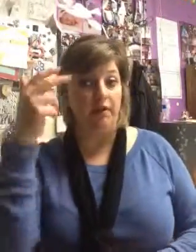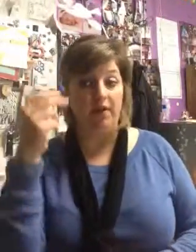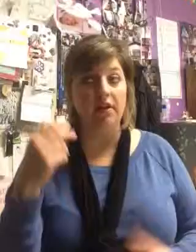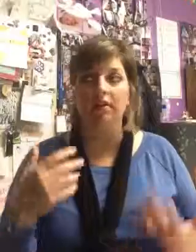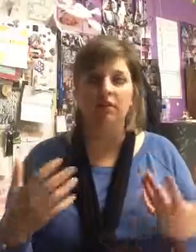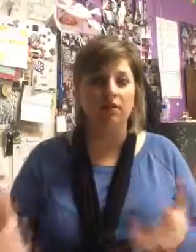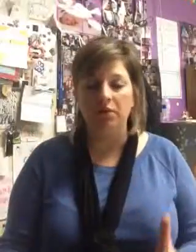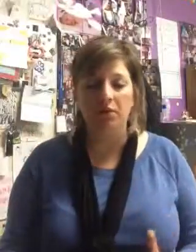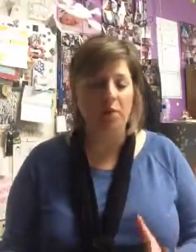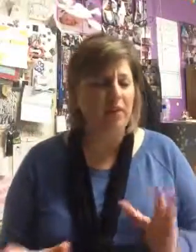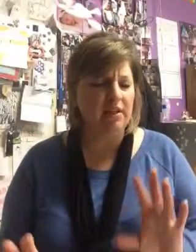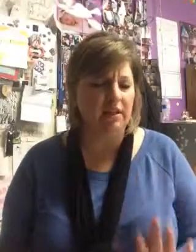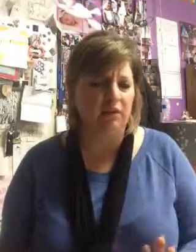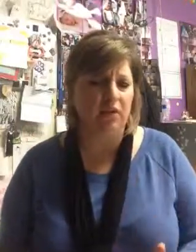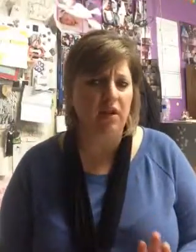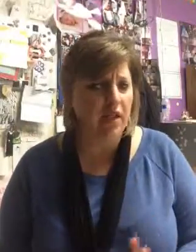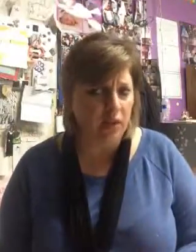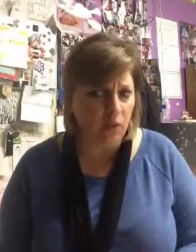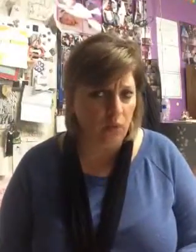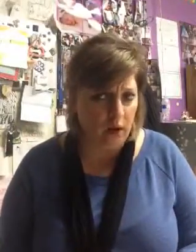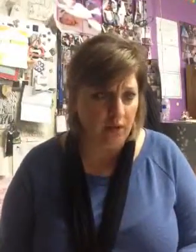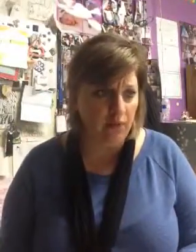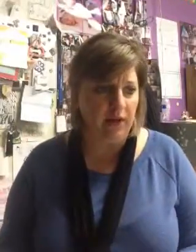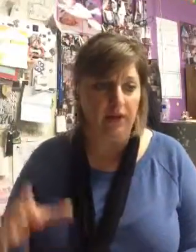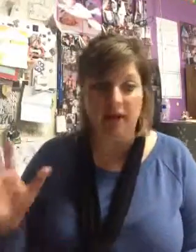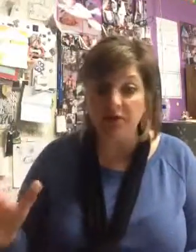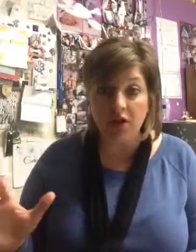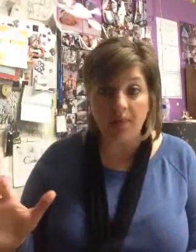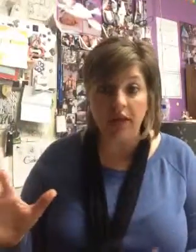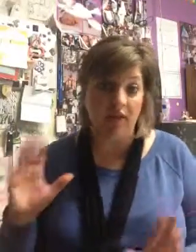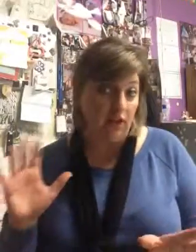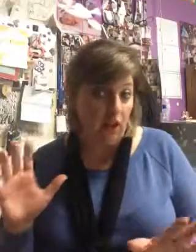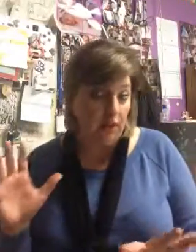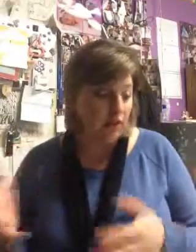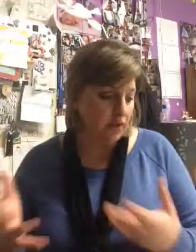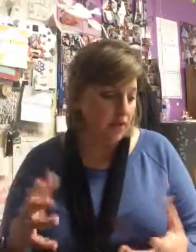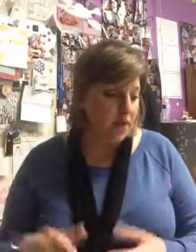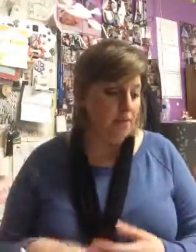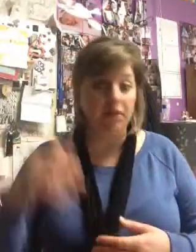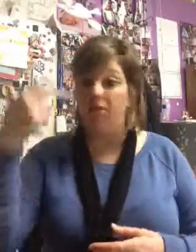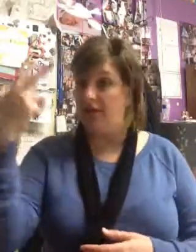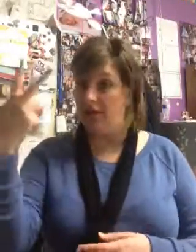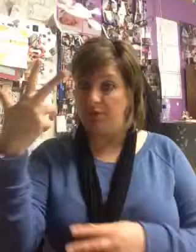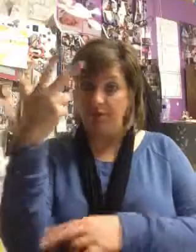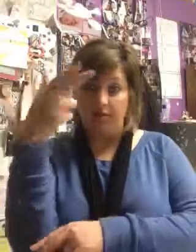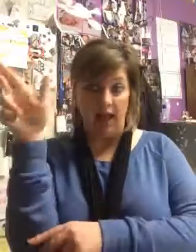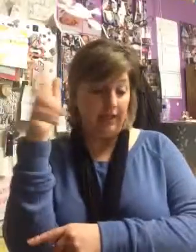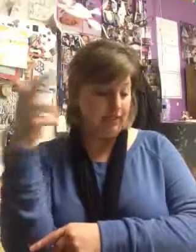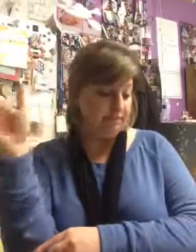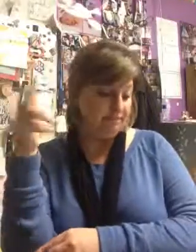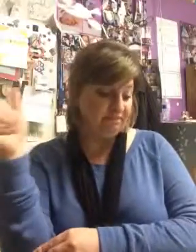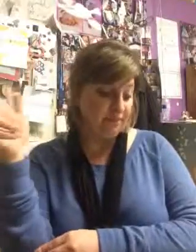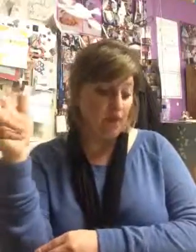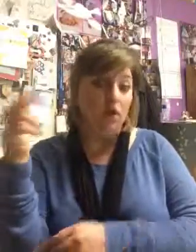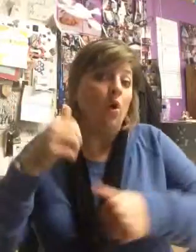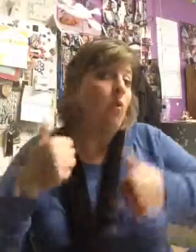and remember we did this in ASL 1 where we established the topic and then the comment. So basically we would say 3 flags. Which